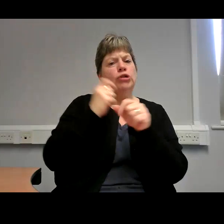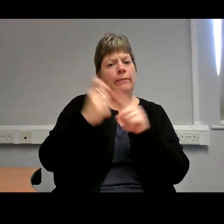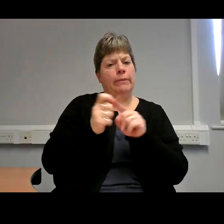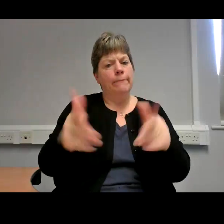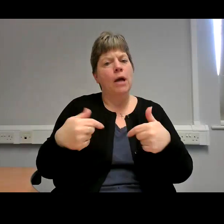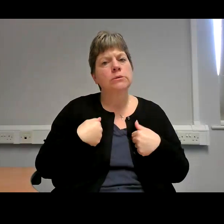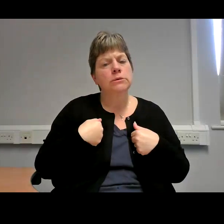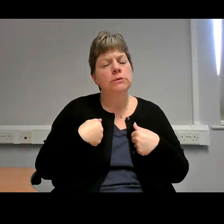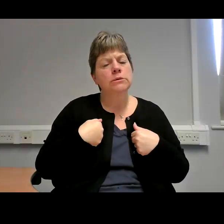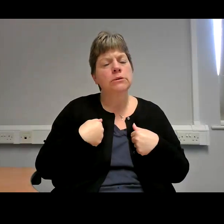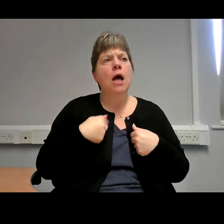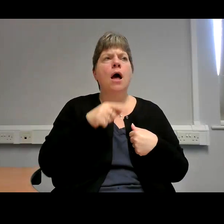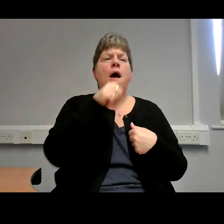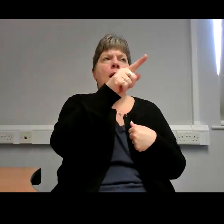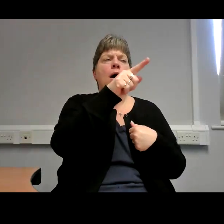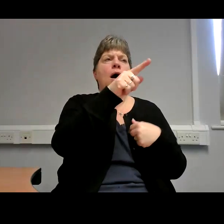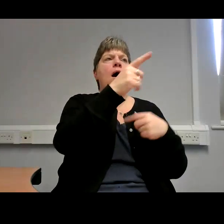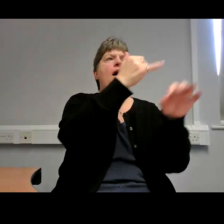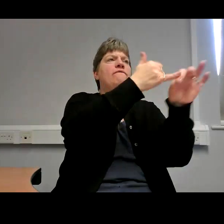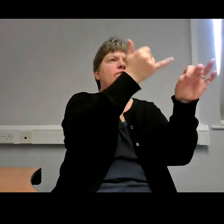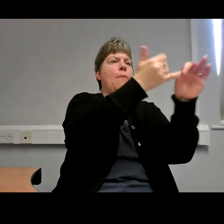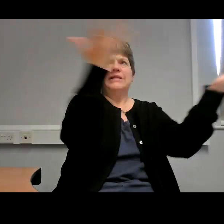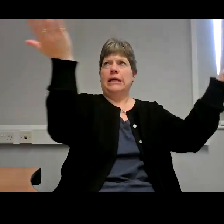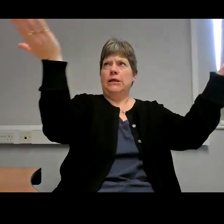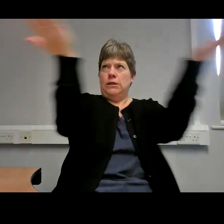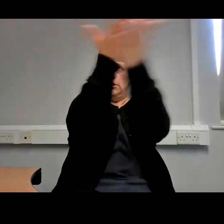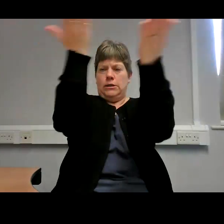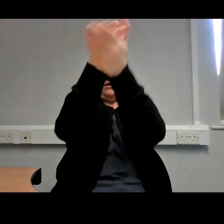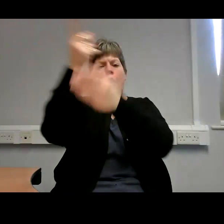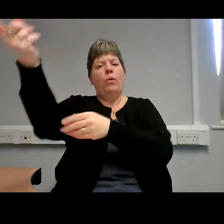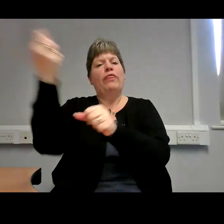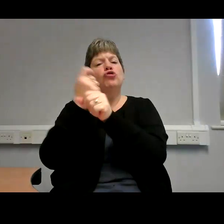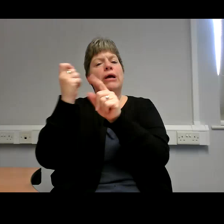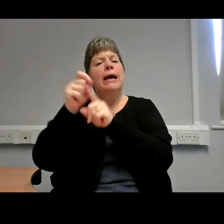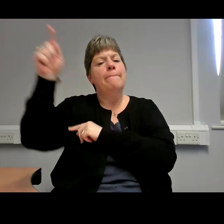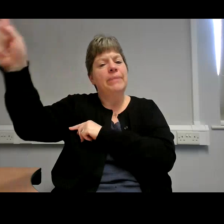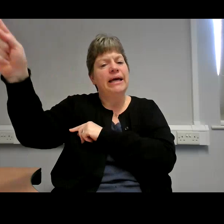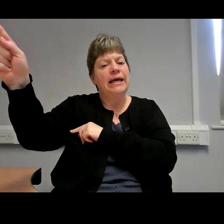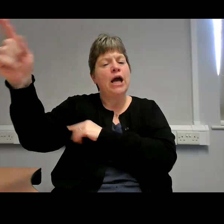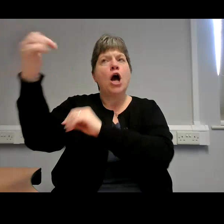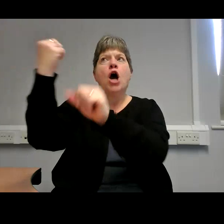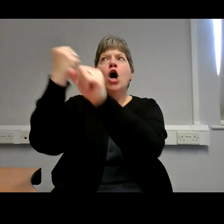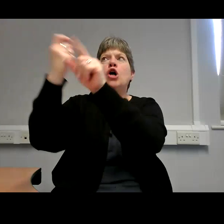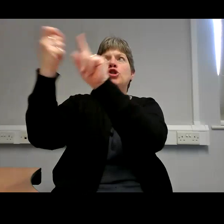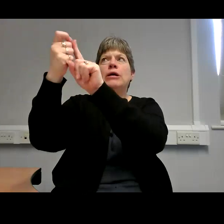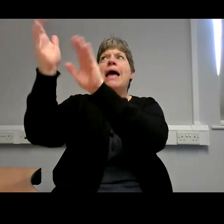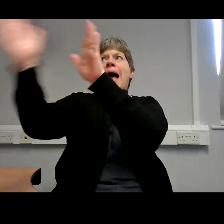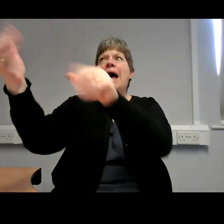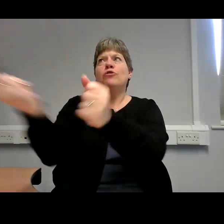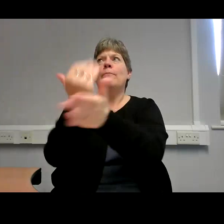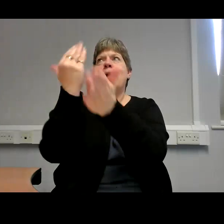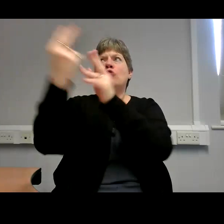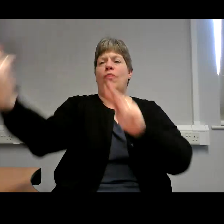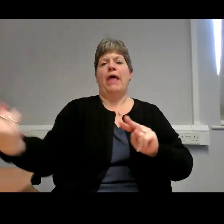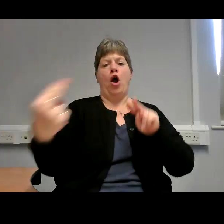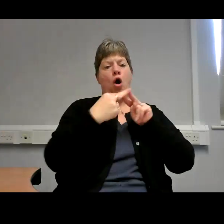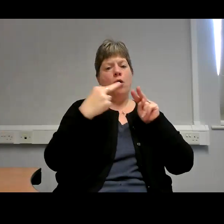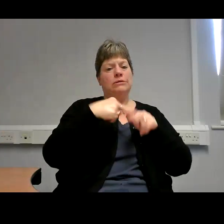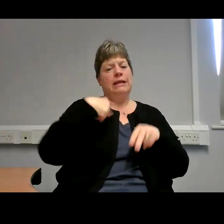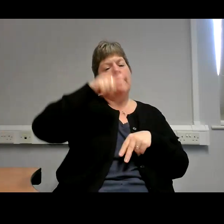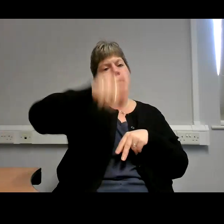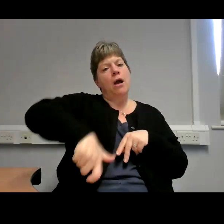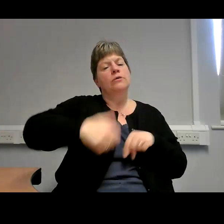practice, communication would go through to the GP practice, and then it would be so the GP practice would then have to make sure they contacted the person